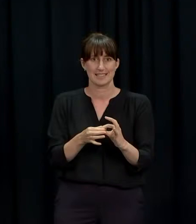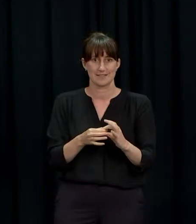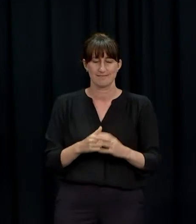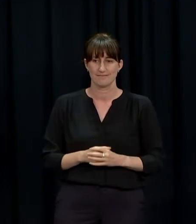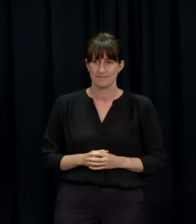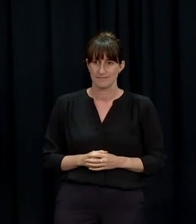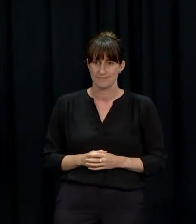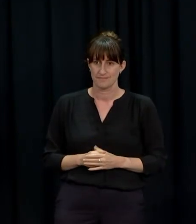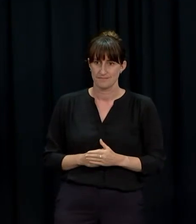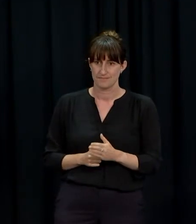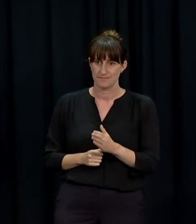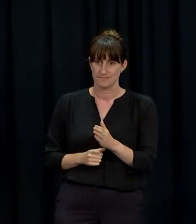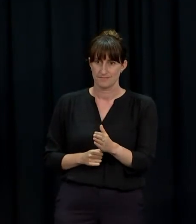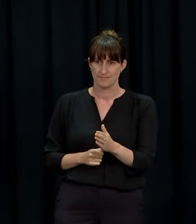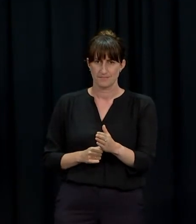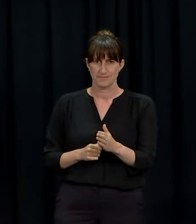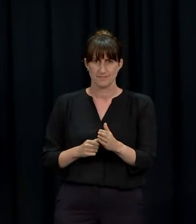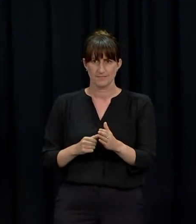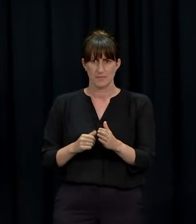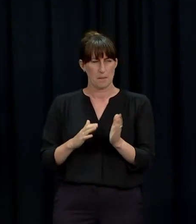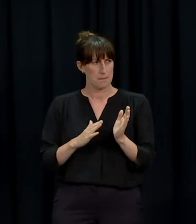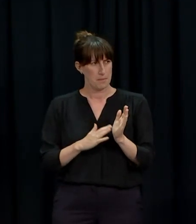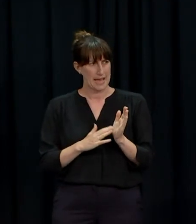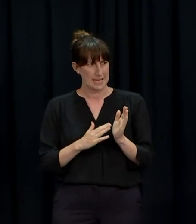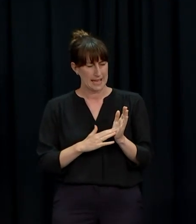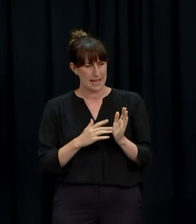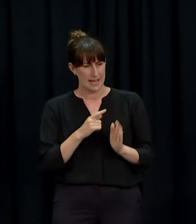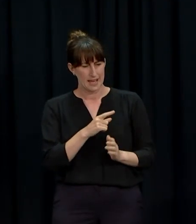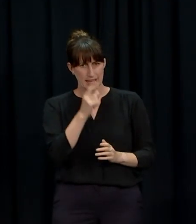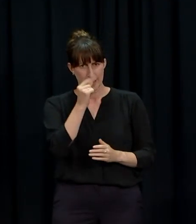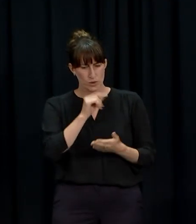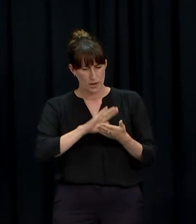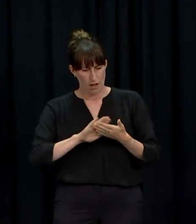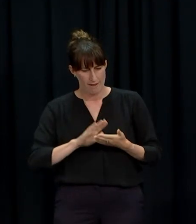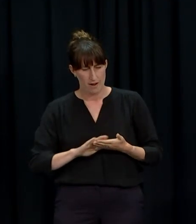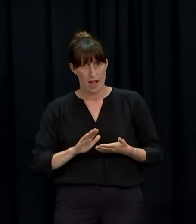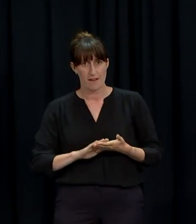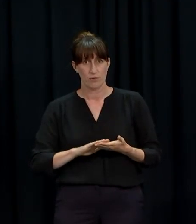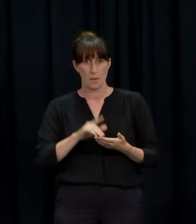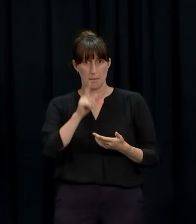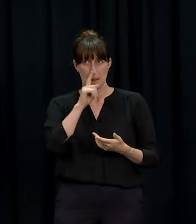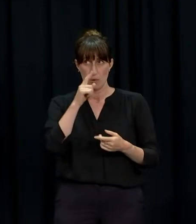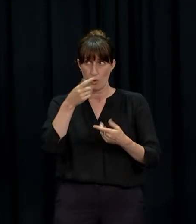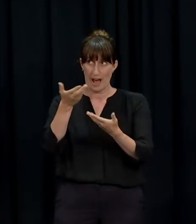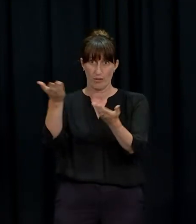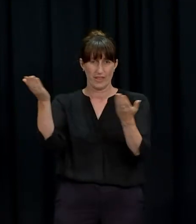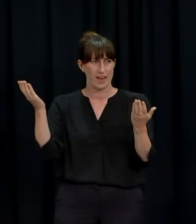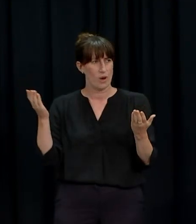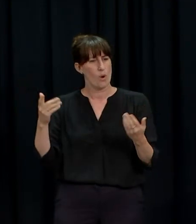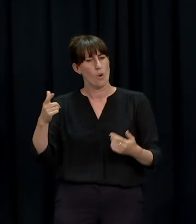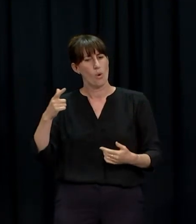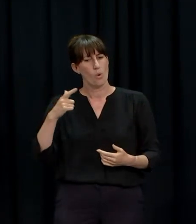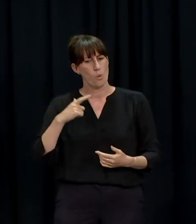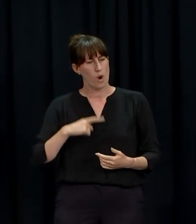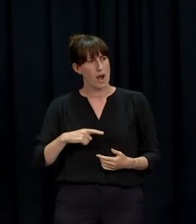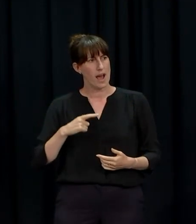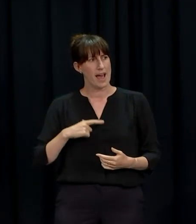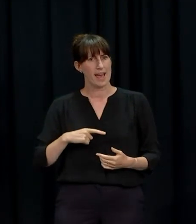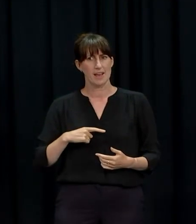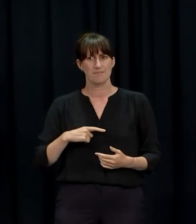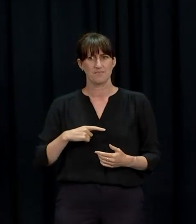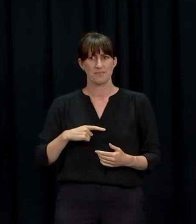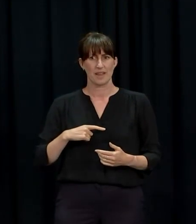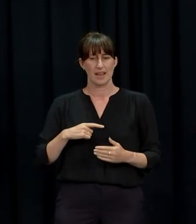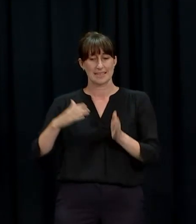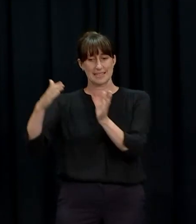you just outline for people sitting at home why self-isolation requirements have decreased in